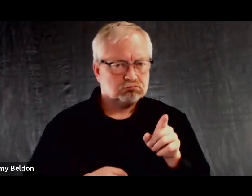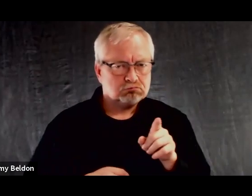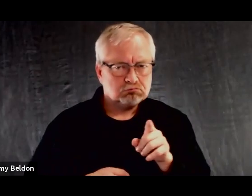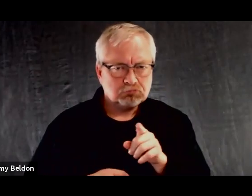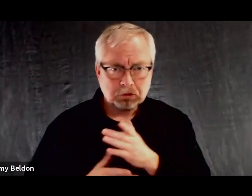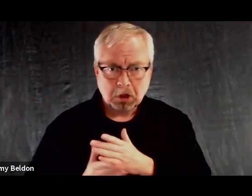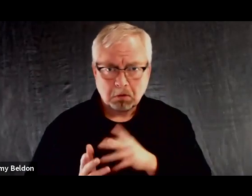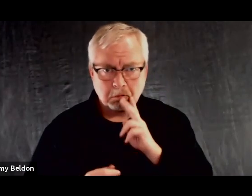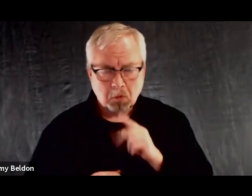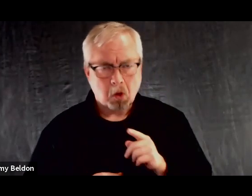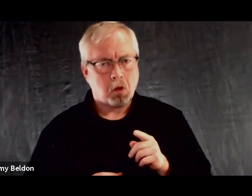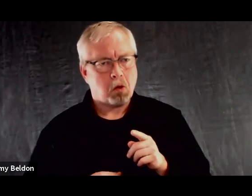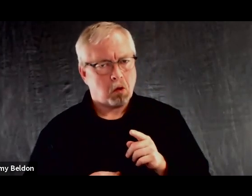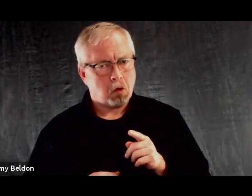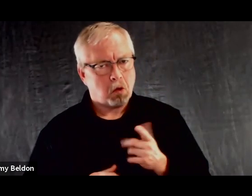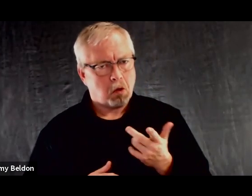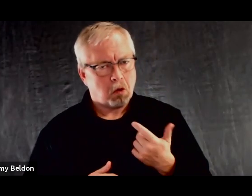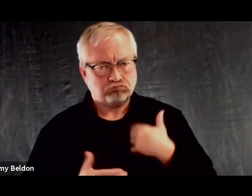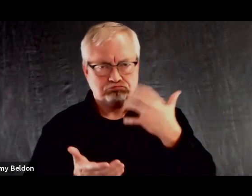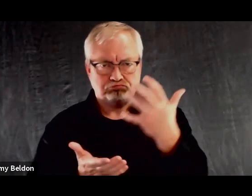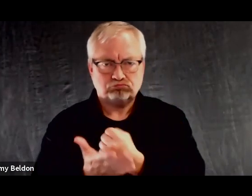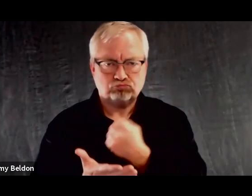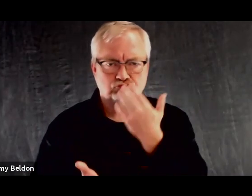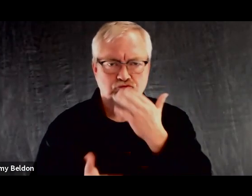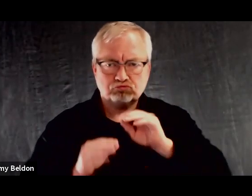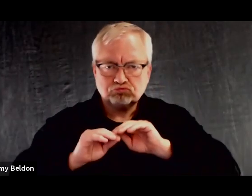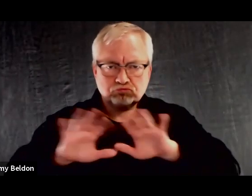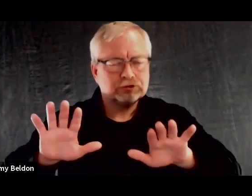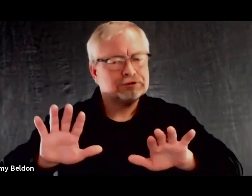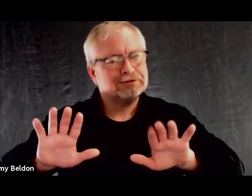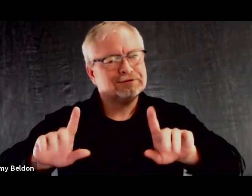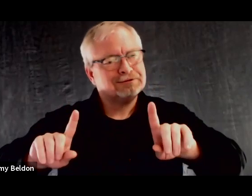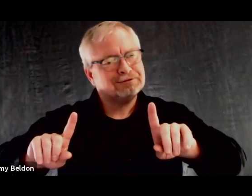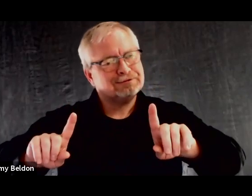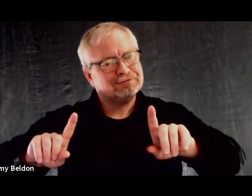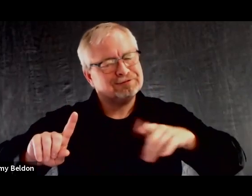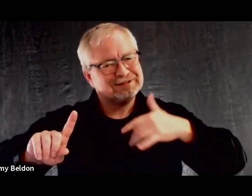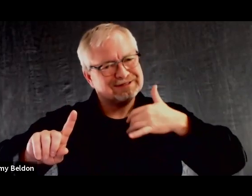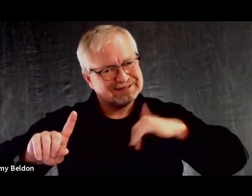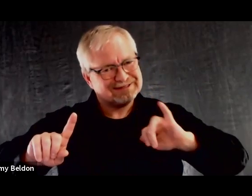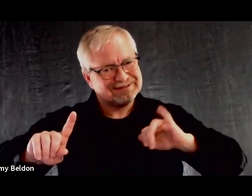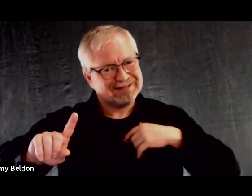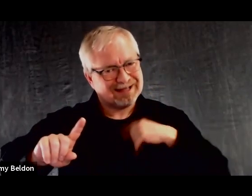I think that we can talk about some of the other things that